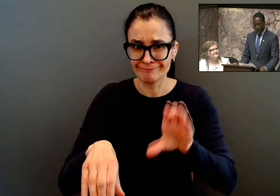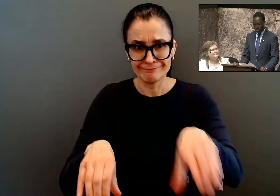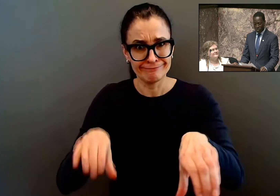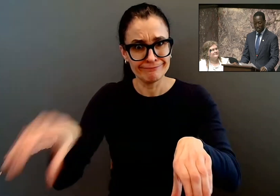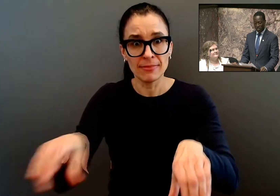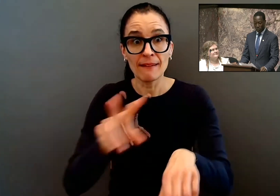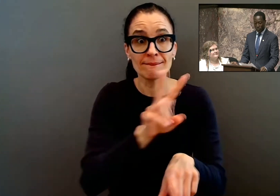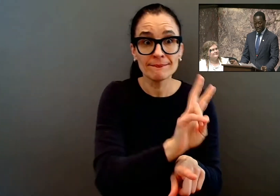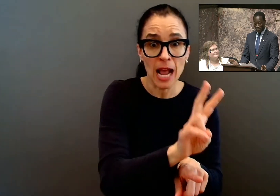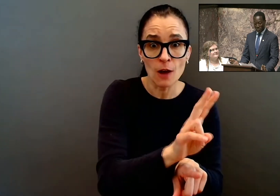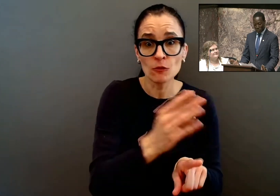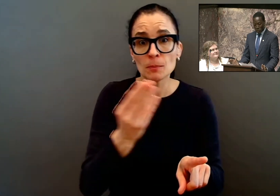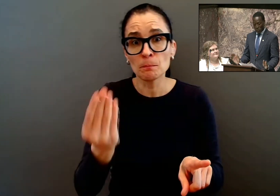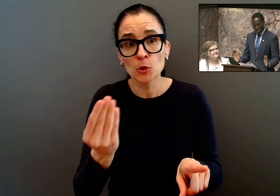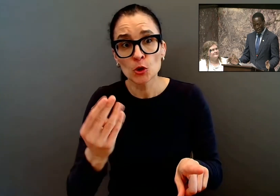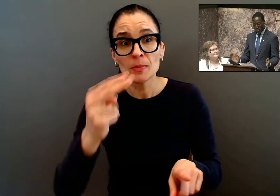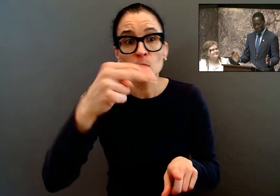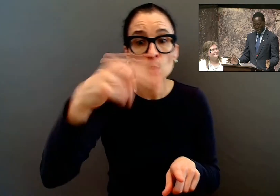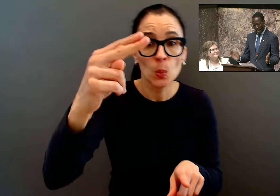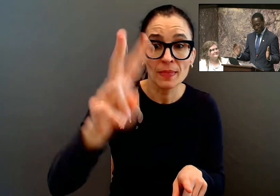a hydrogen